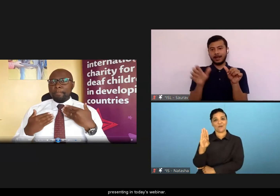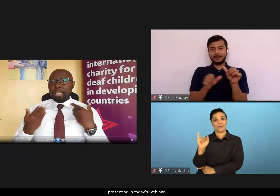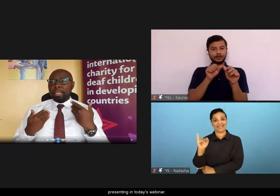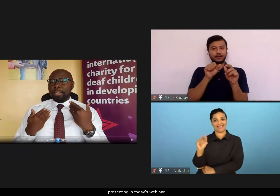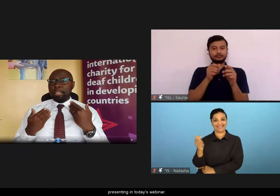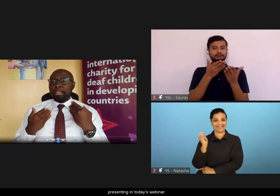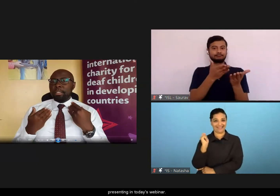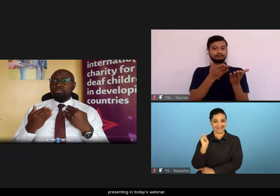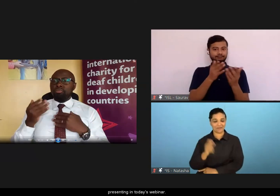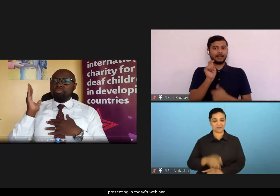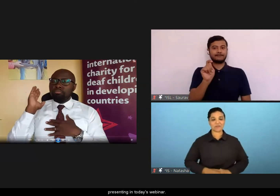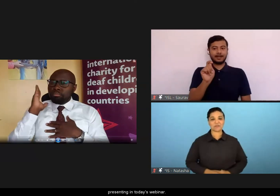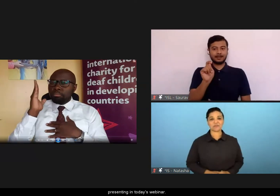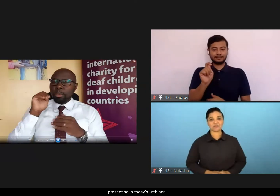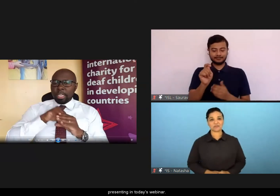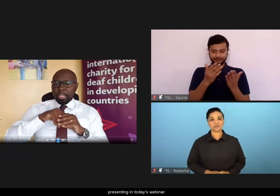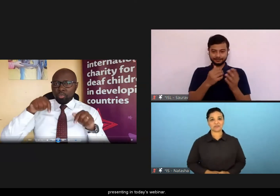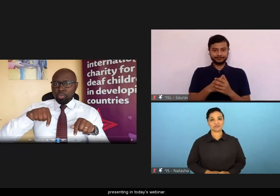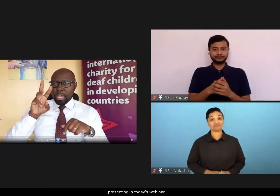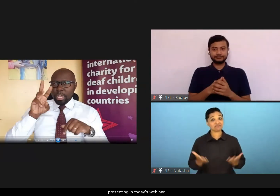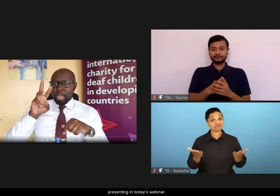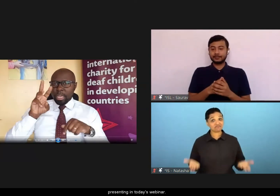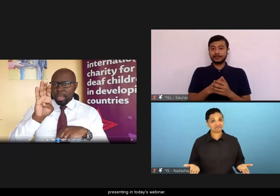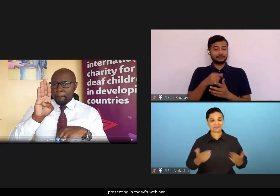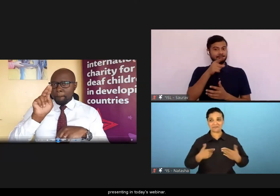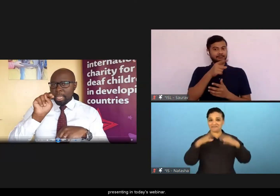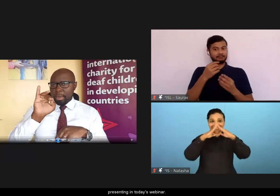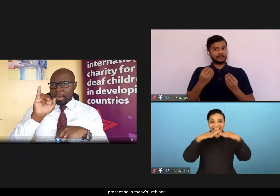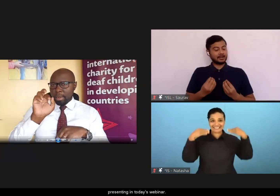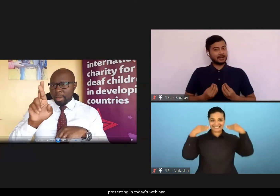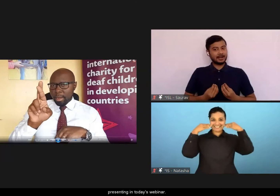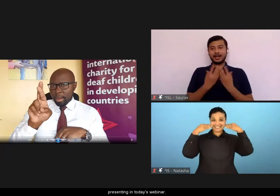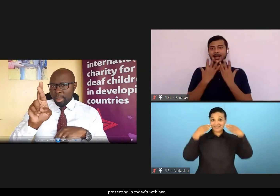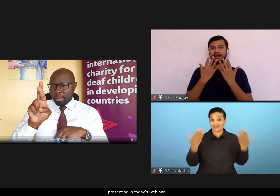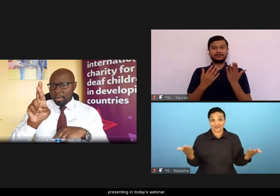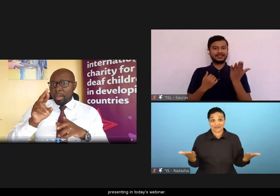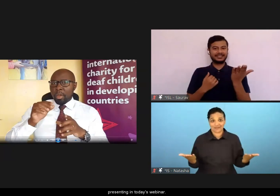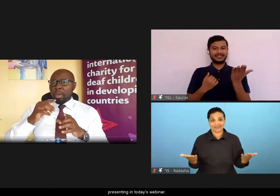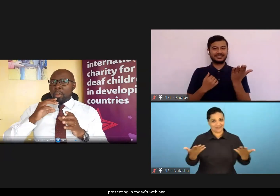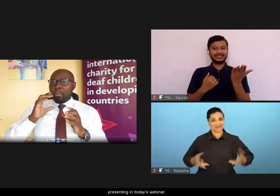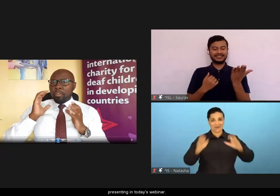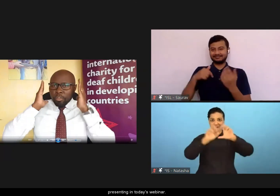So today I am happy to be presenting in today's webinar,